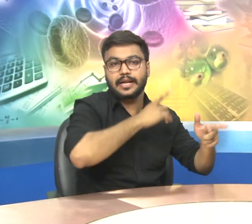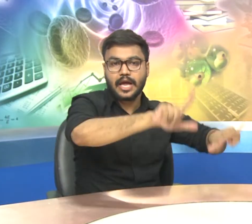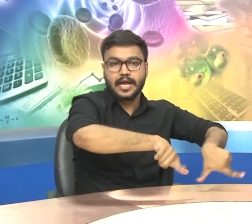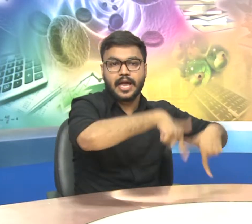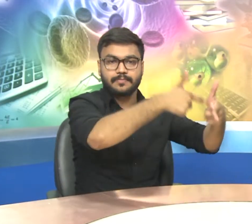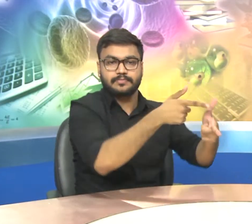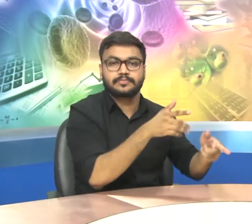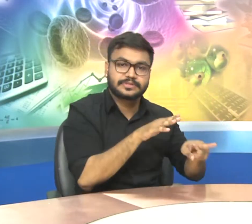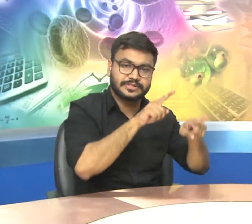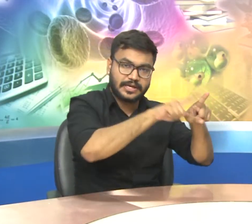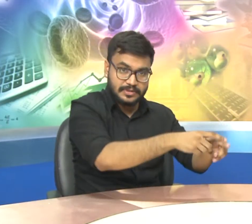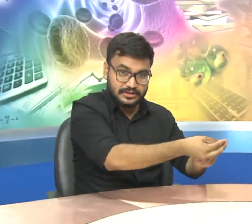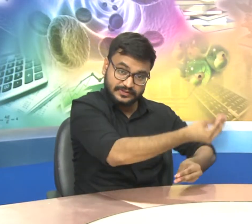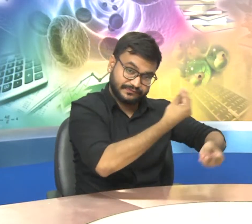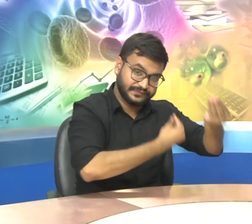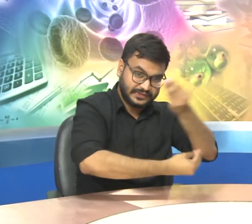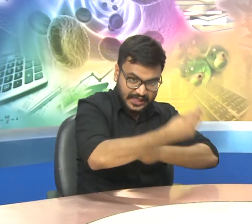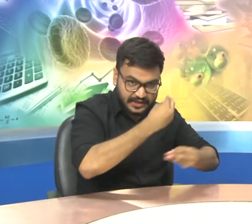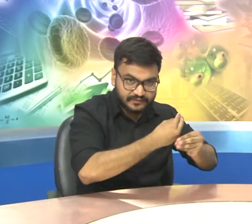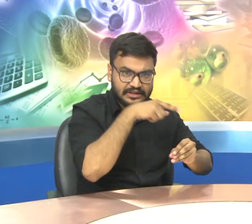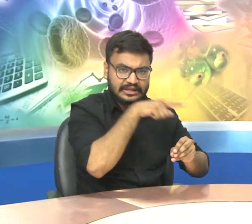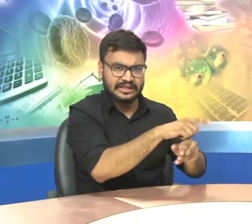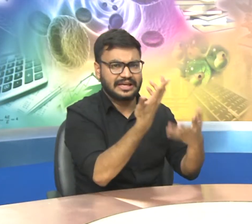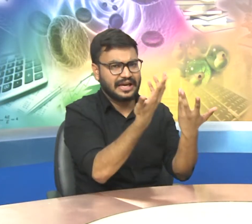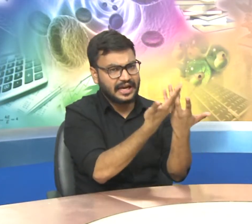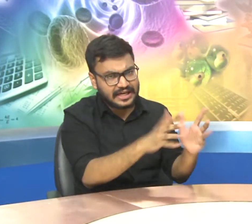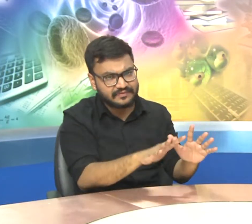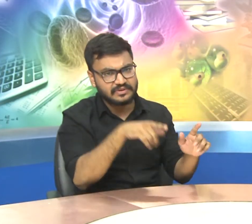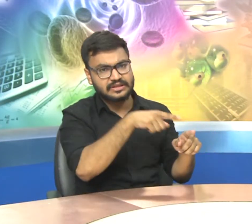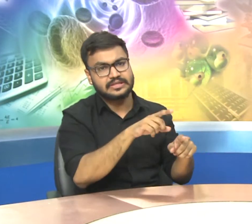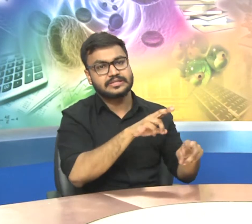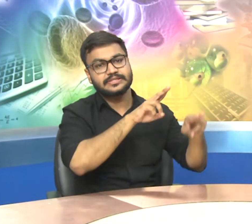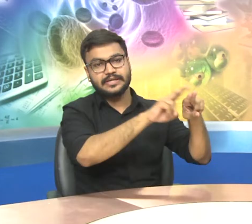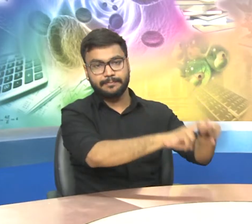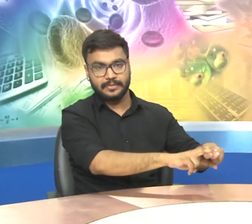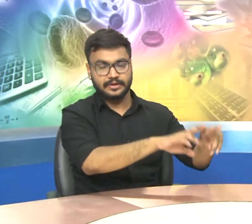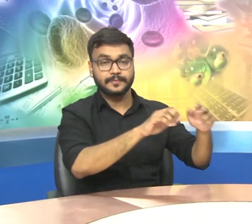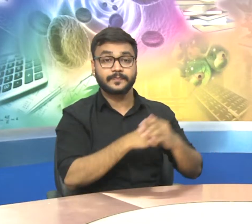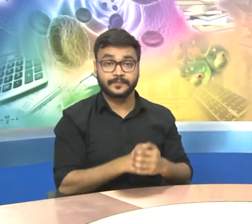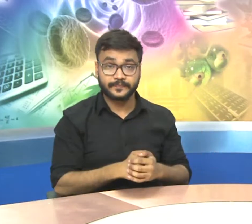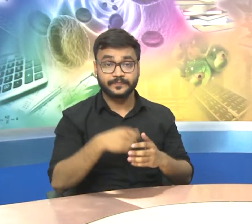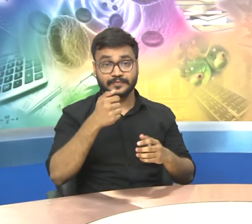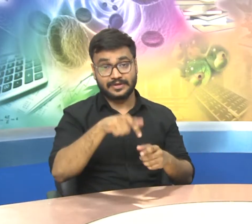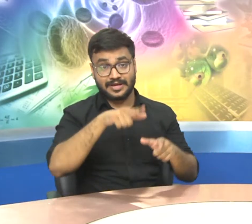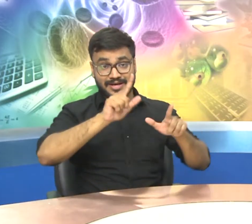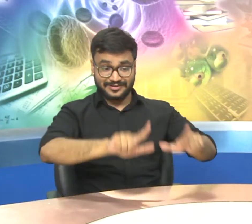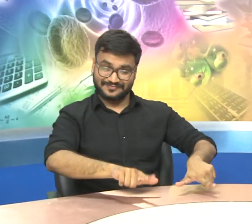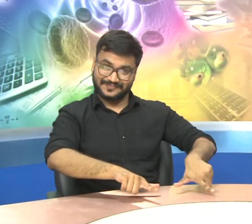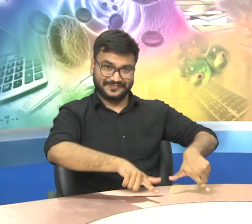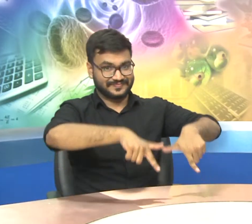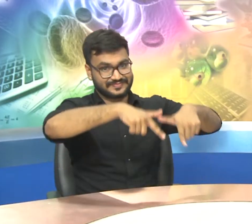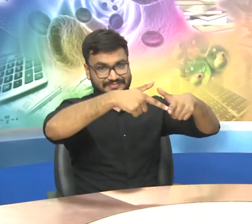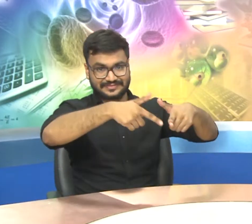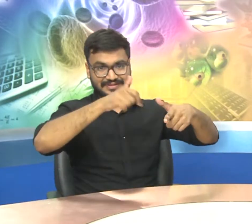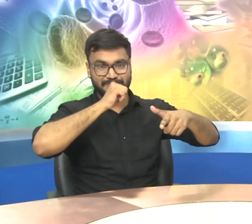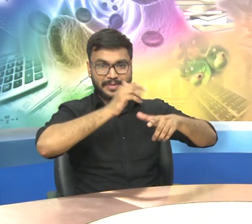varieties. First is the clarity of the water, or we can say